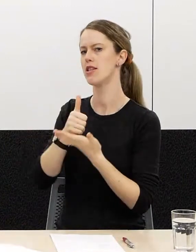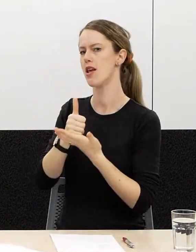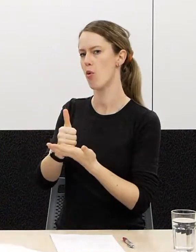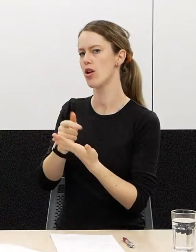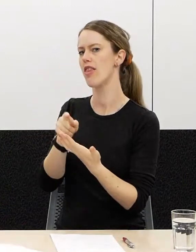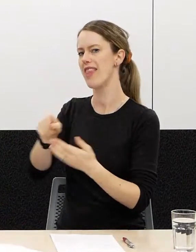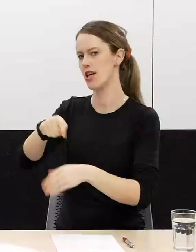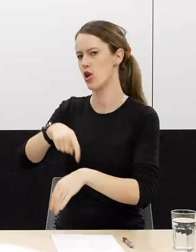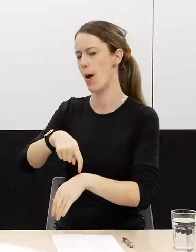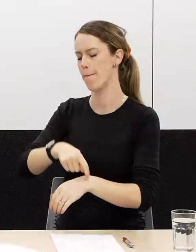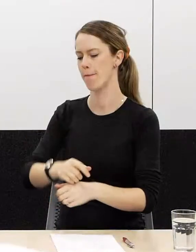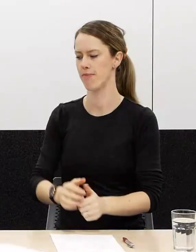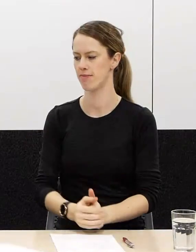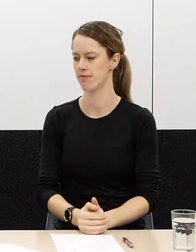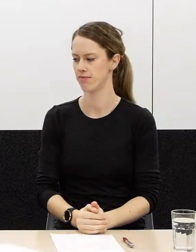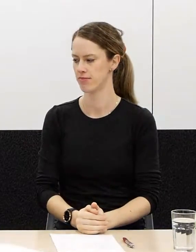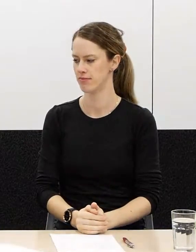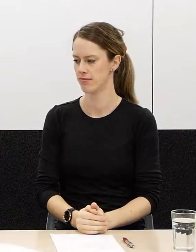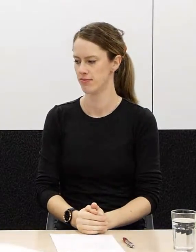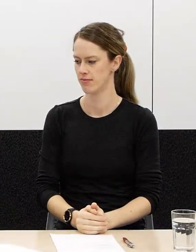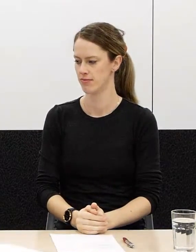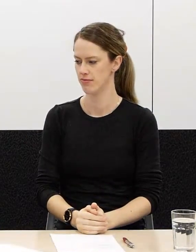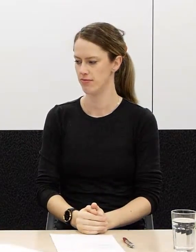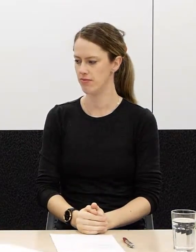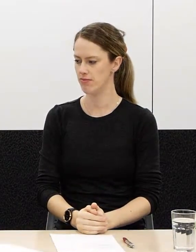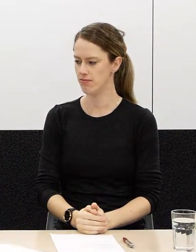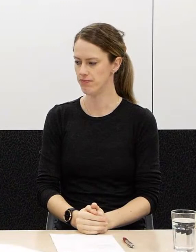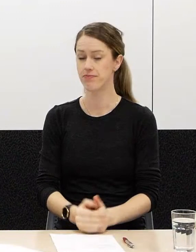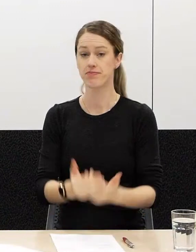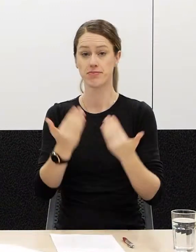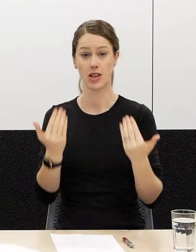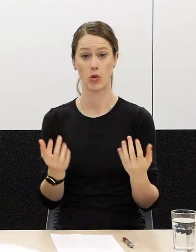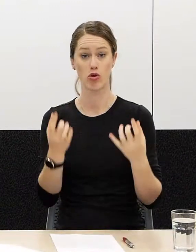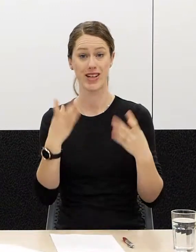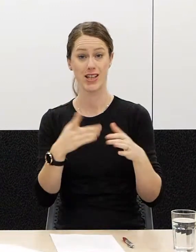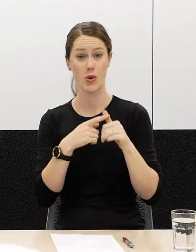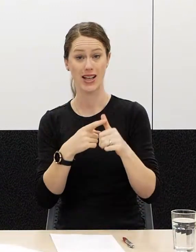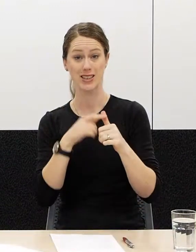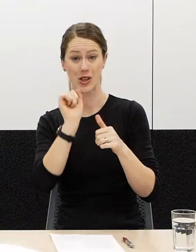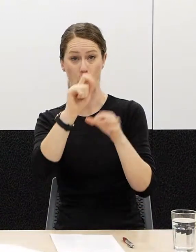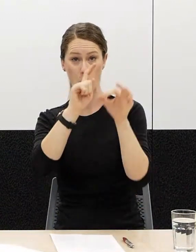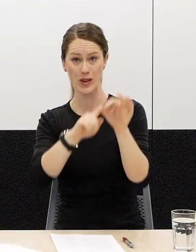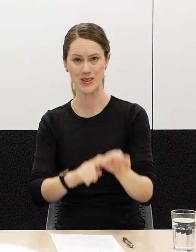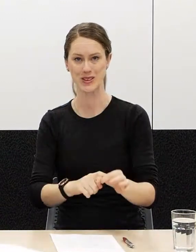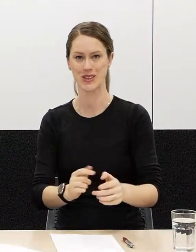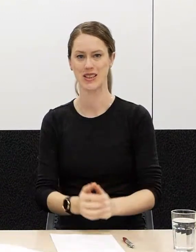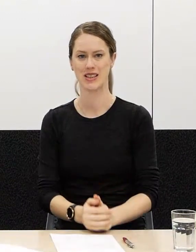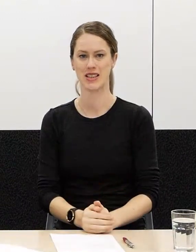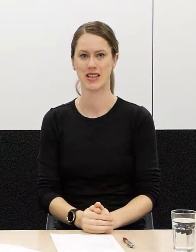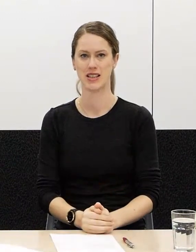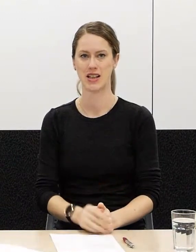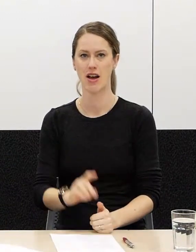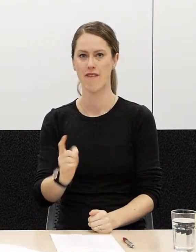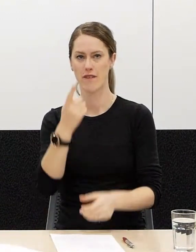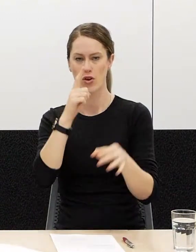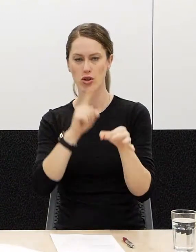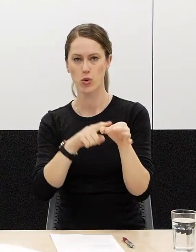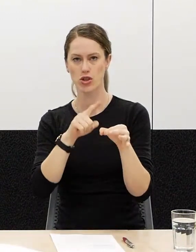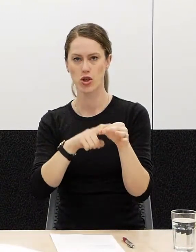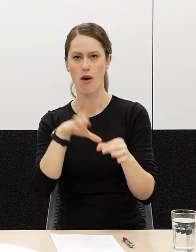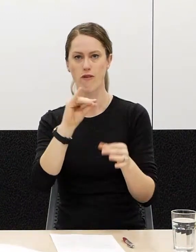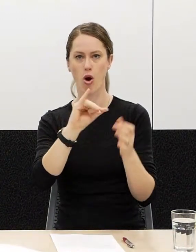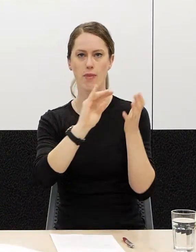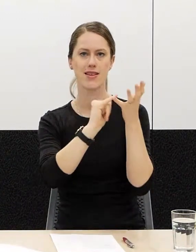that time. We're ready now to begin to answer your questions. So our first question has come